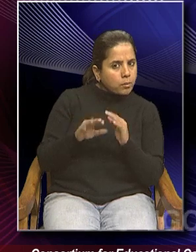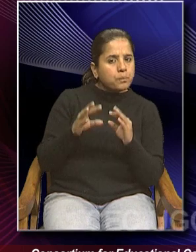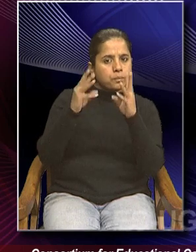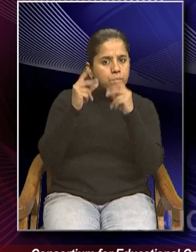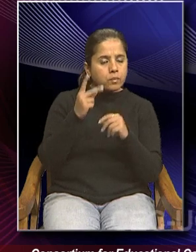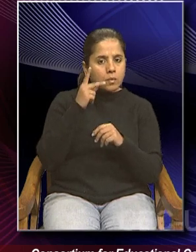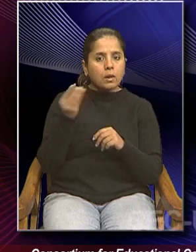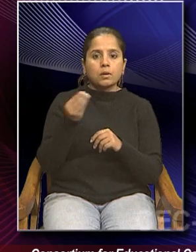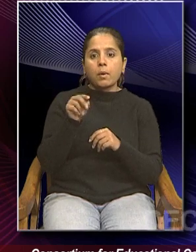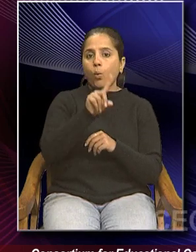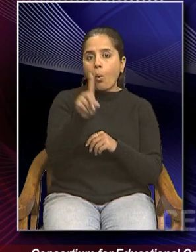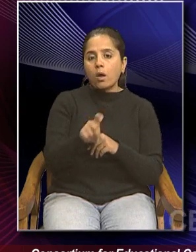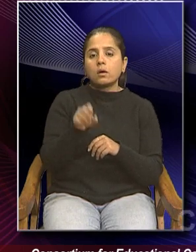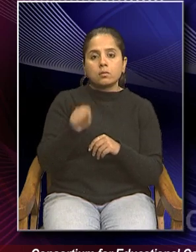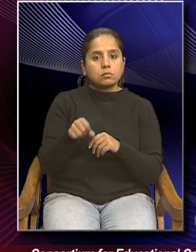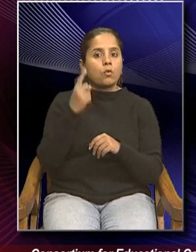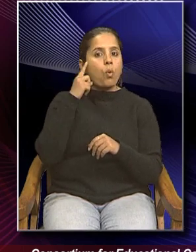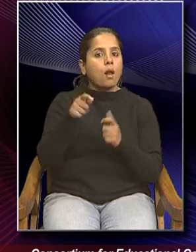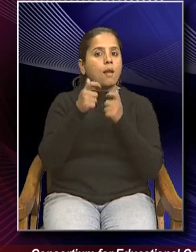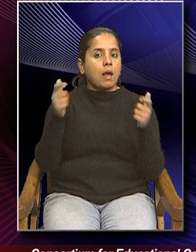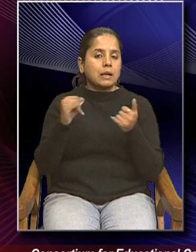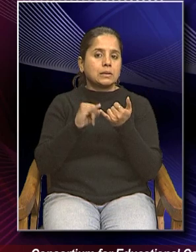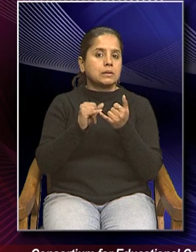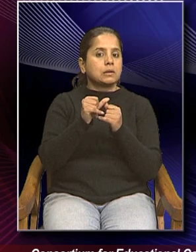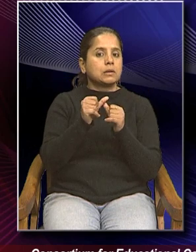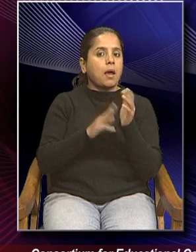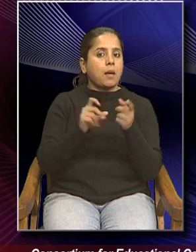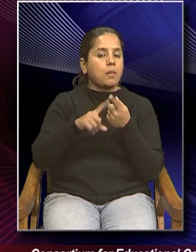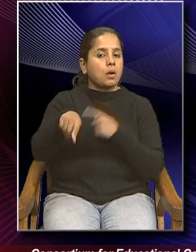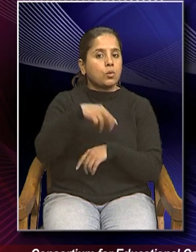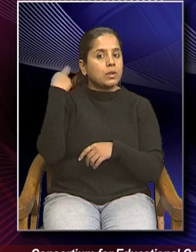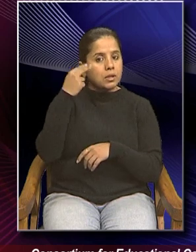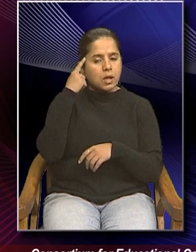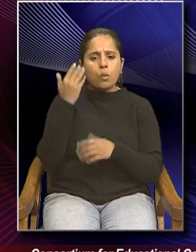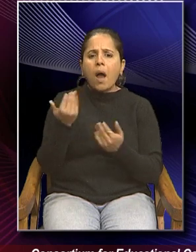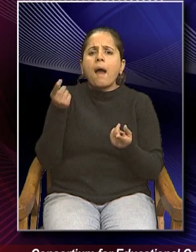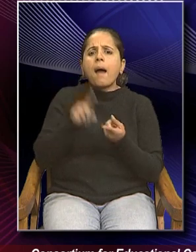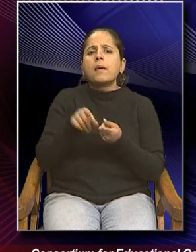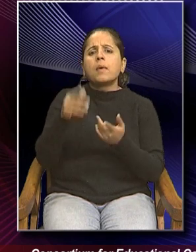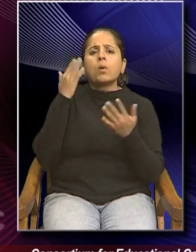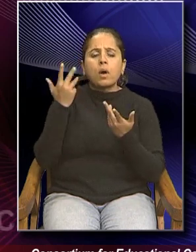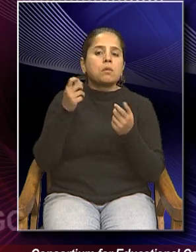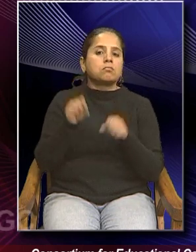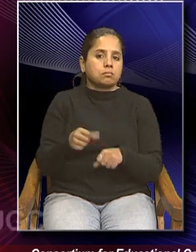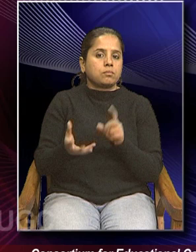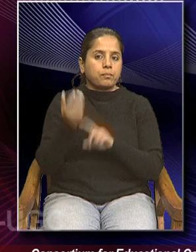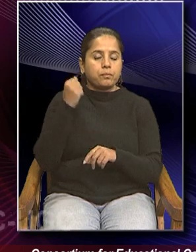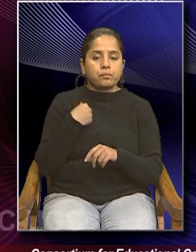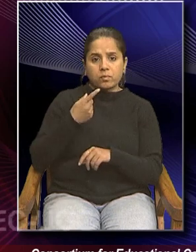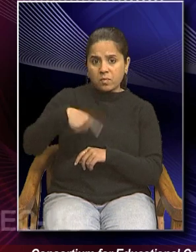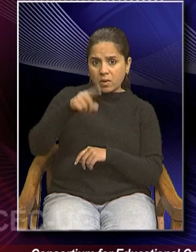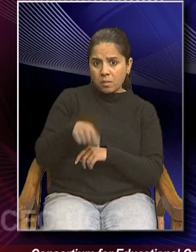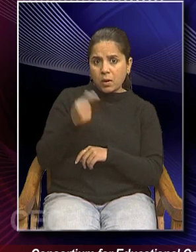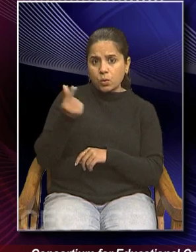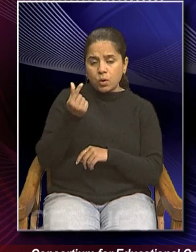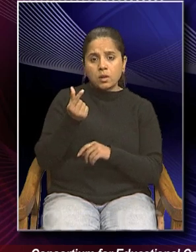these specific variables for a large sample and get the reason for why this happened. Why should we use